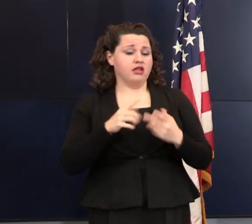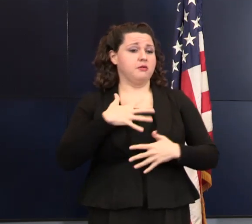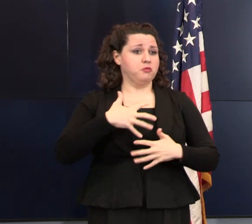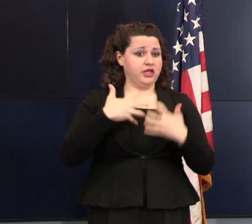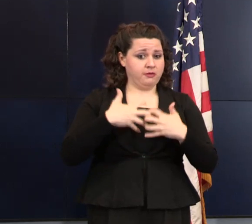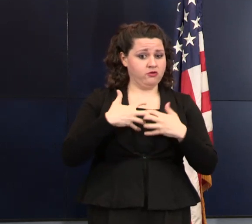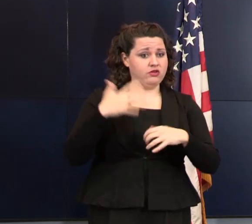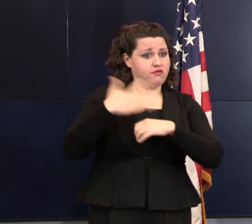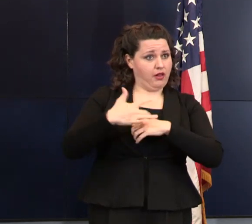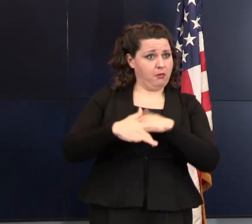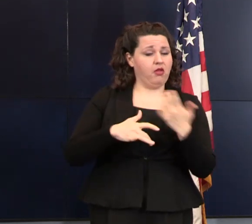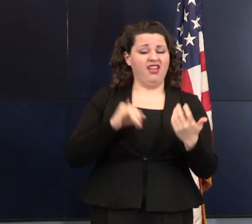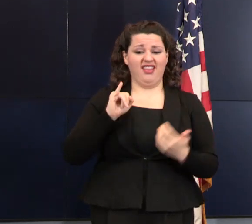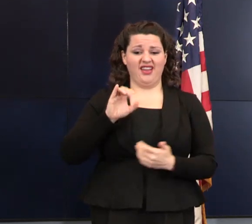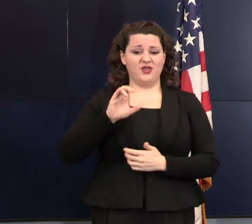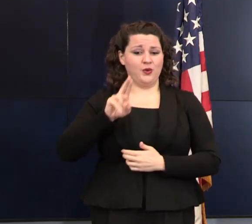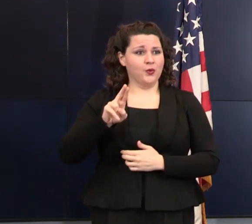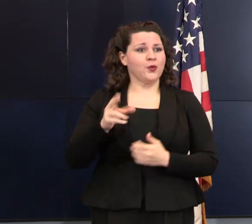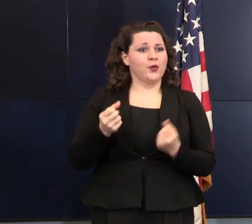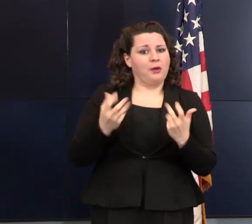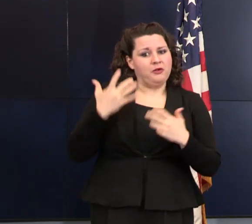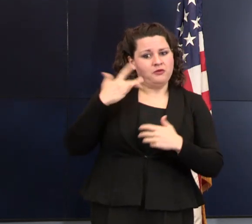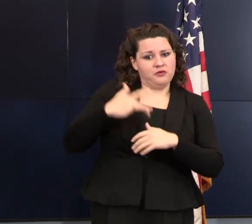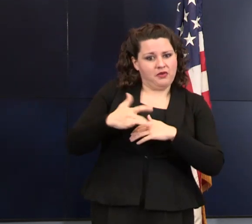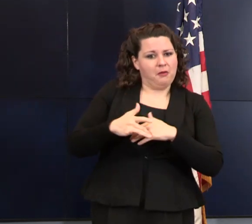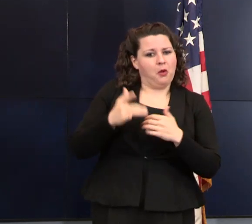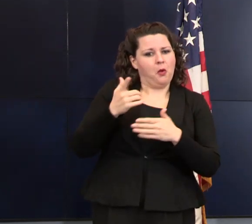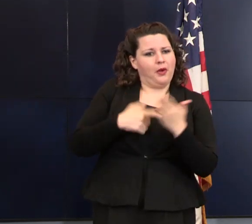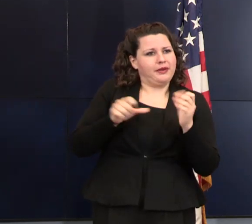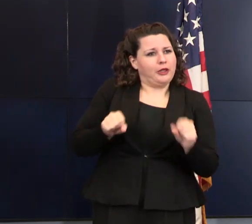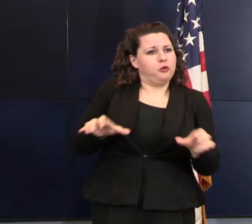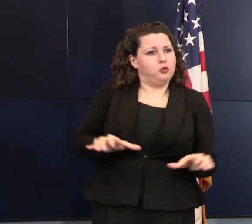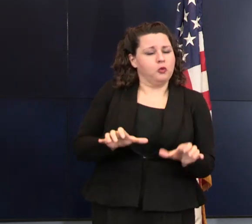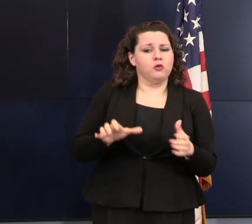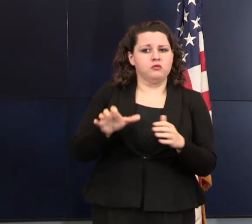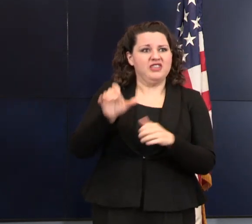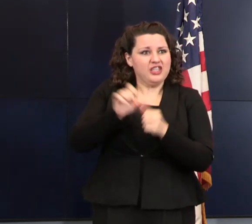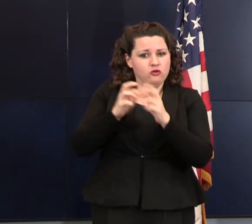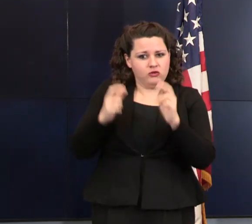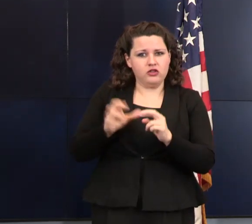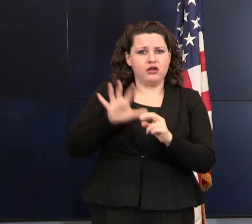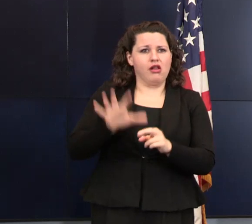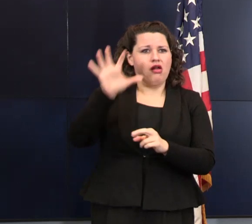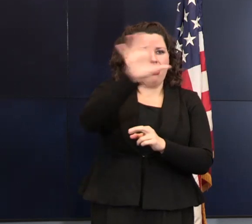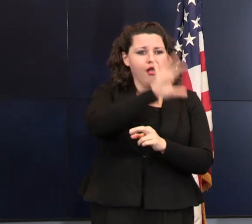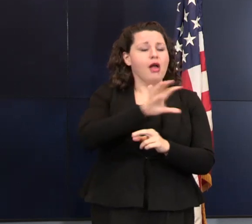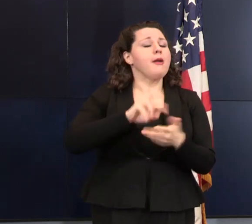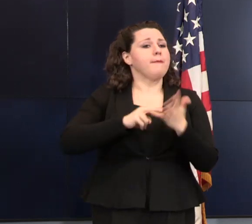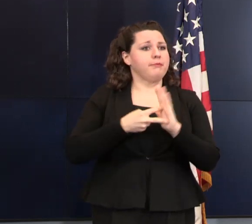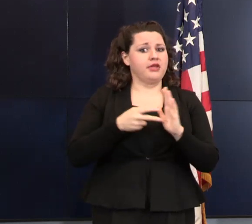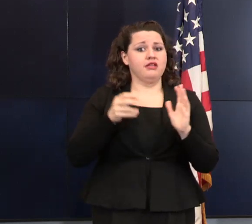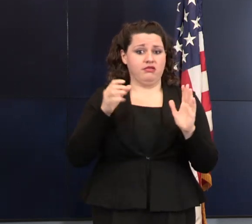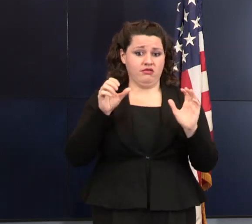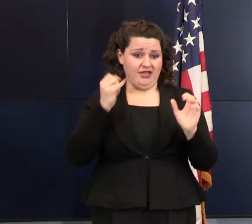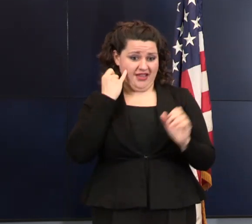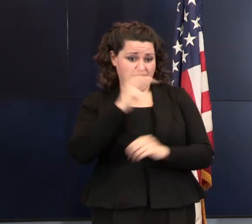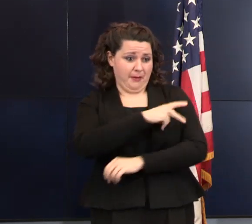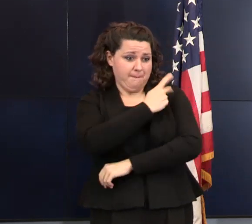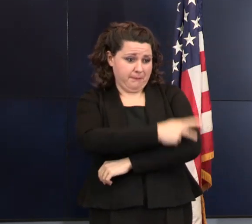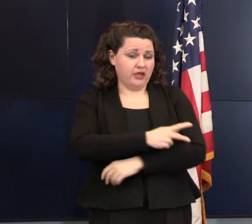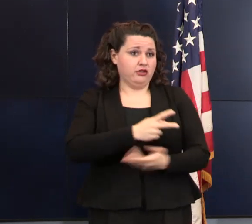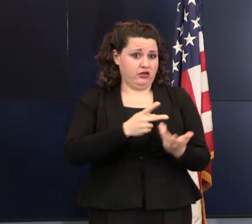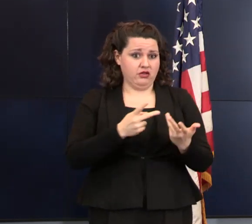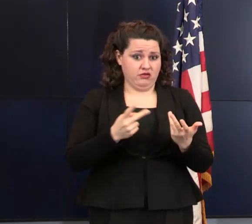and intensive care capabilities within a region enables us to effectively coordinate care if patient